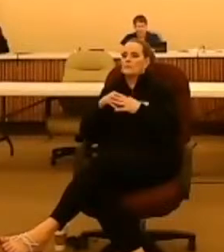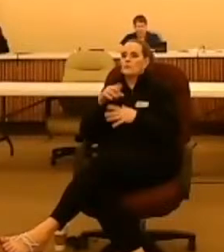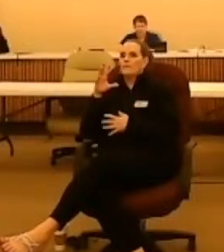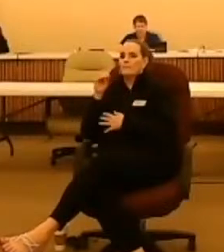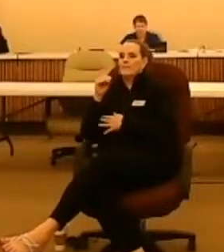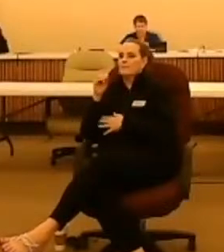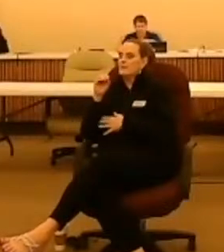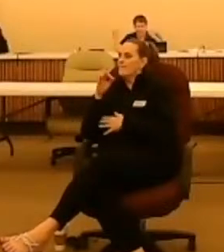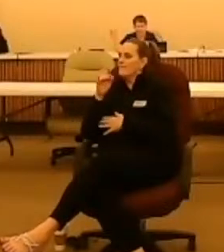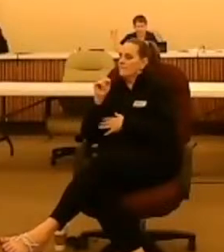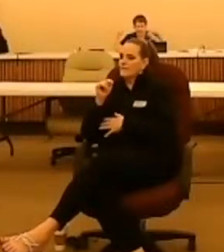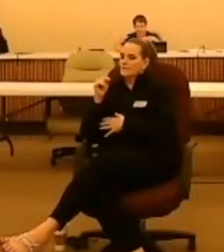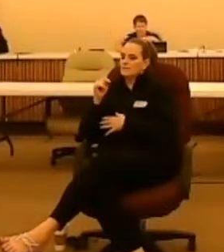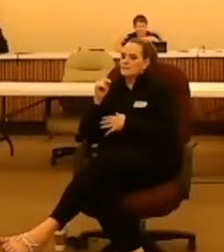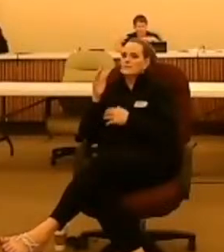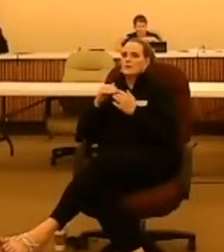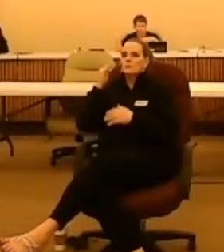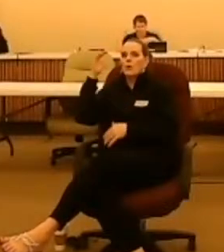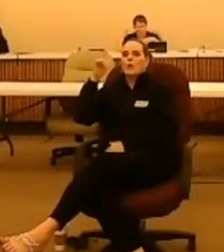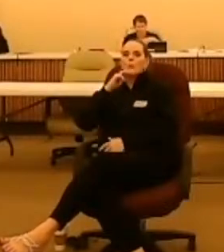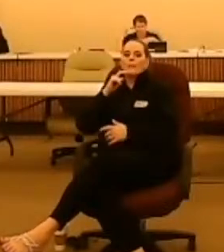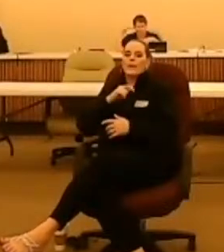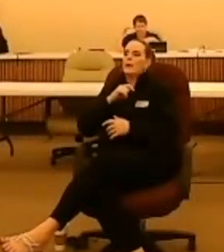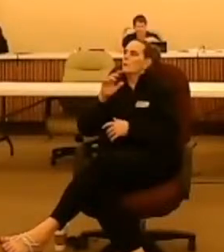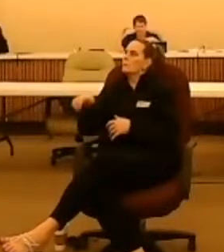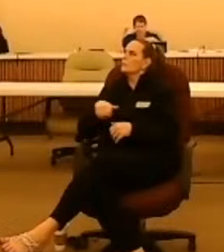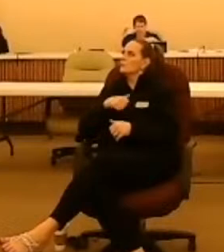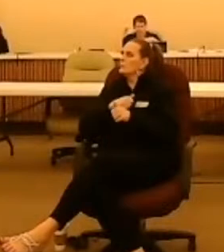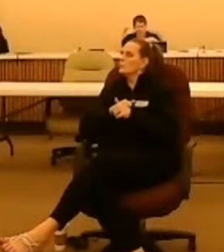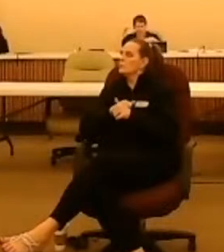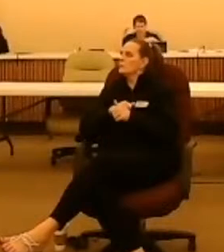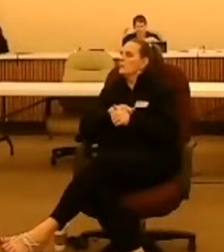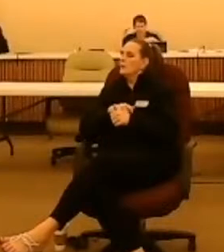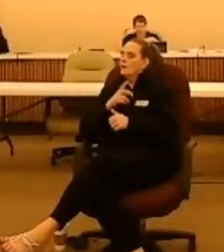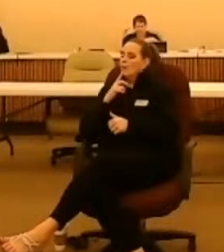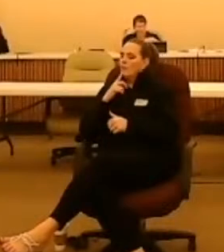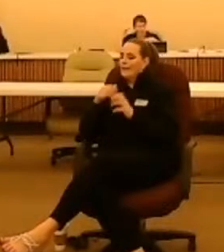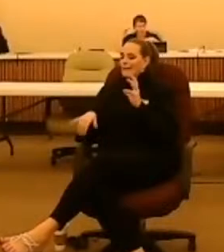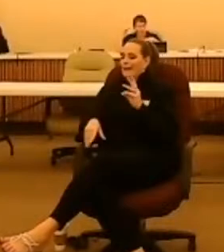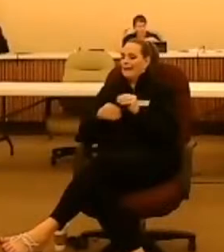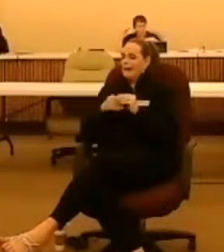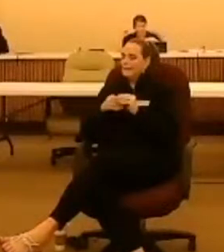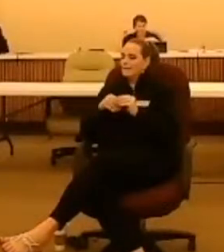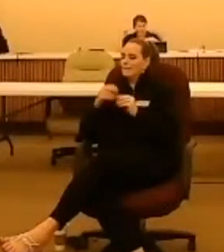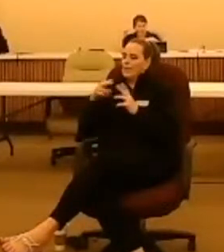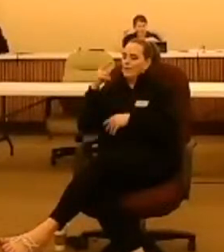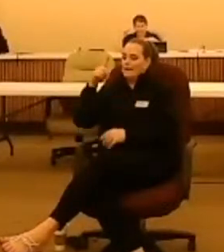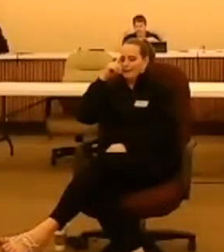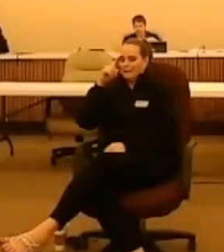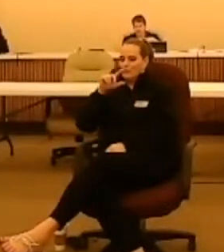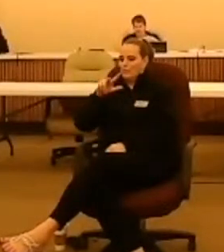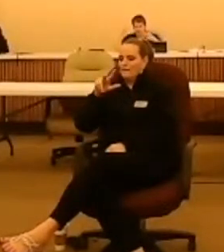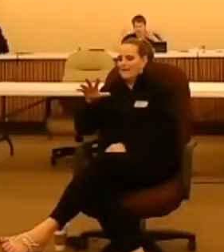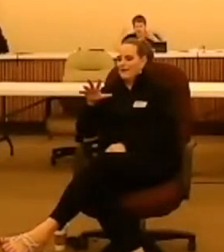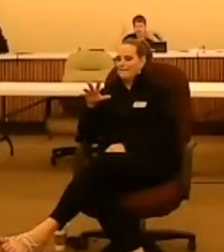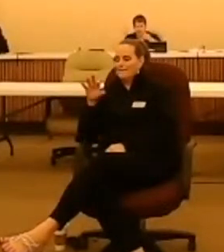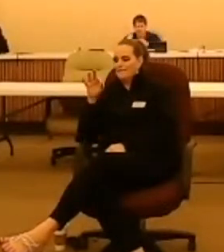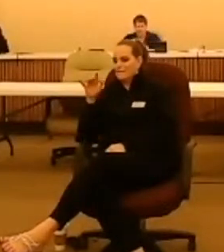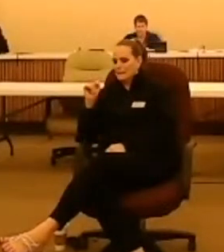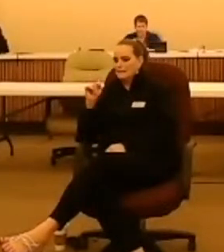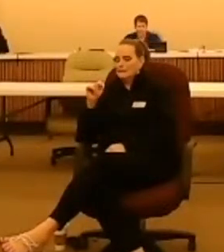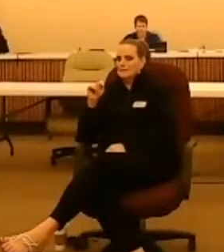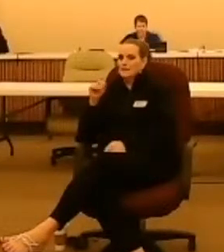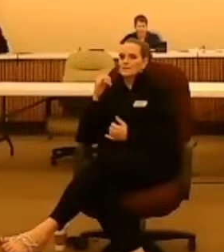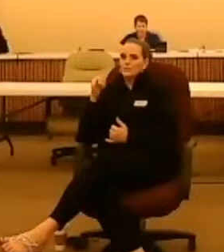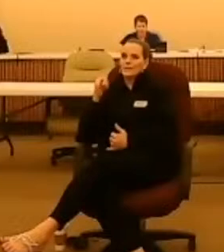When they scaled back Riverton, they put the height at, I think, 35 feet. And so they're really low rises